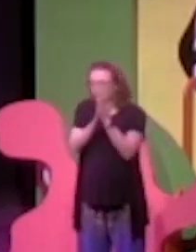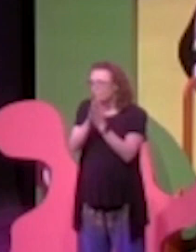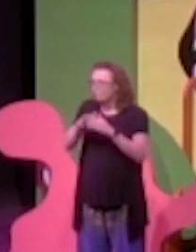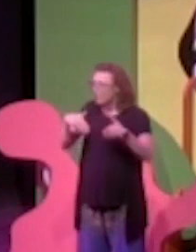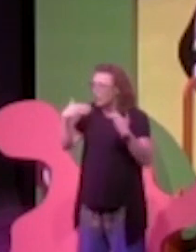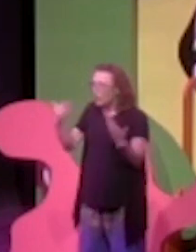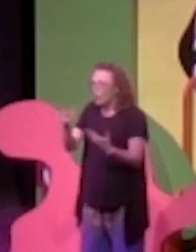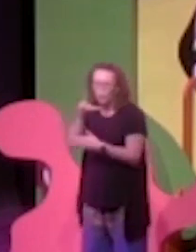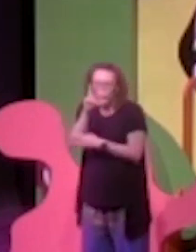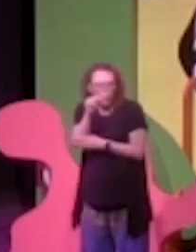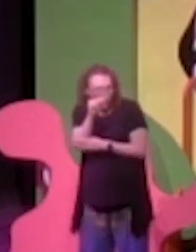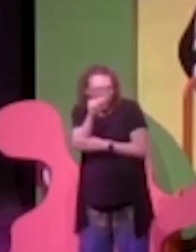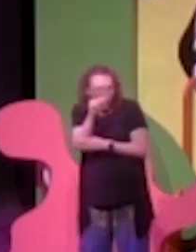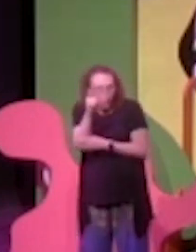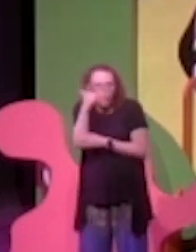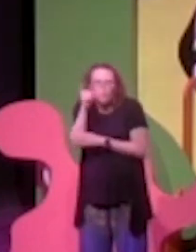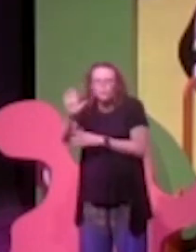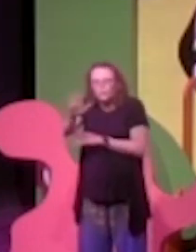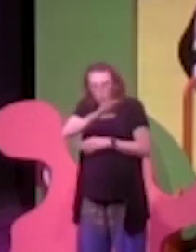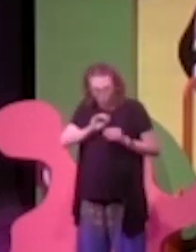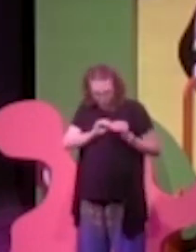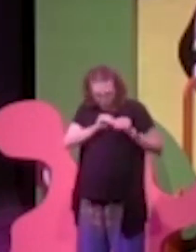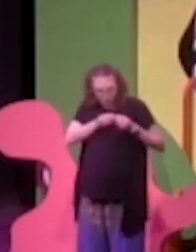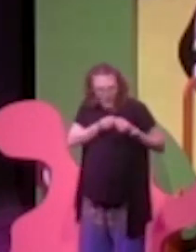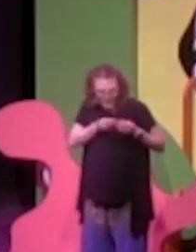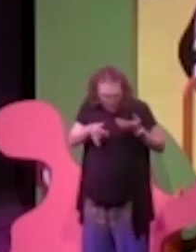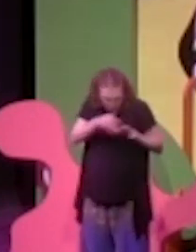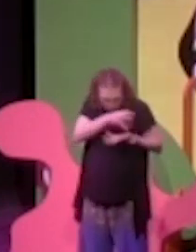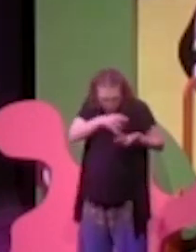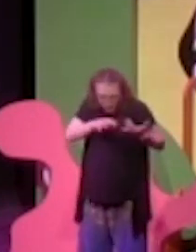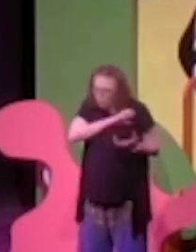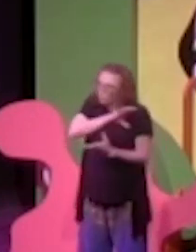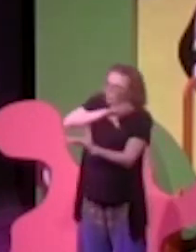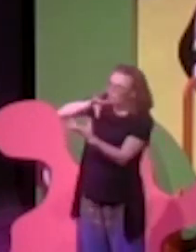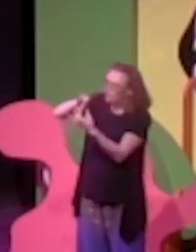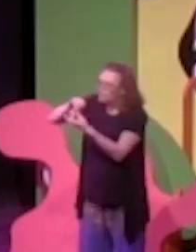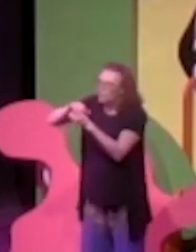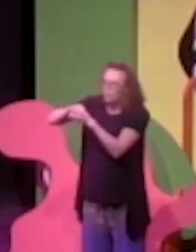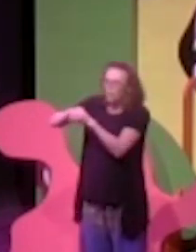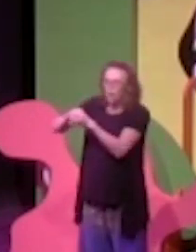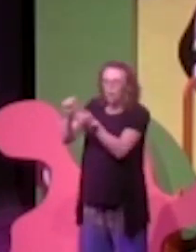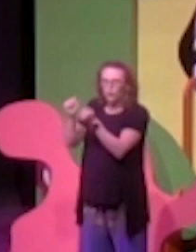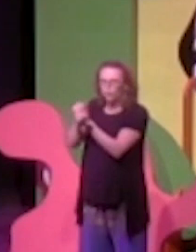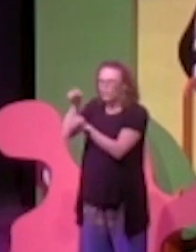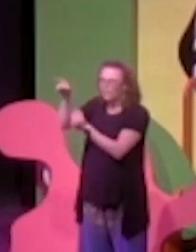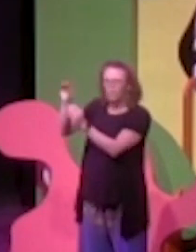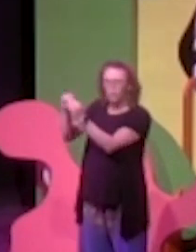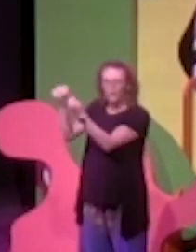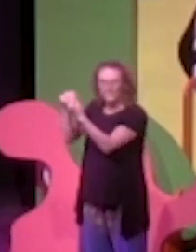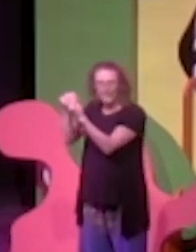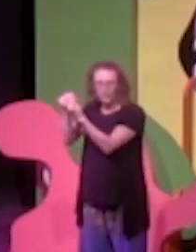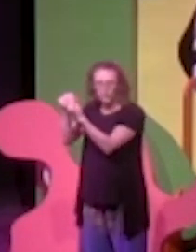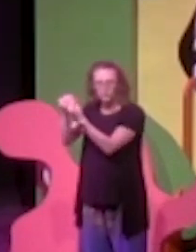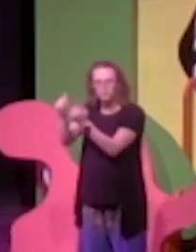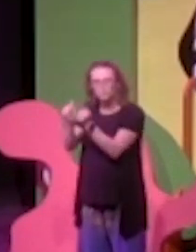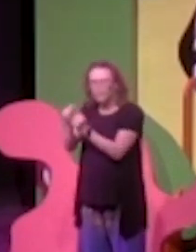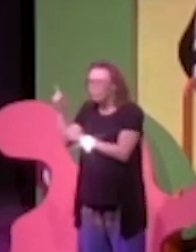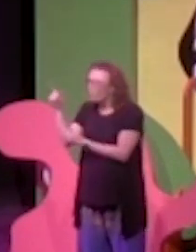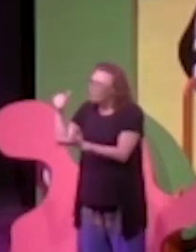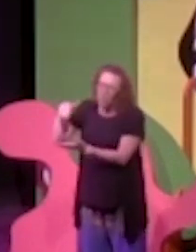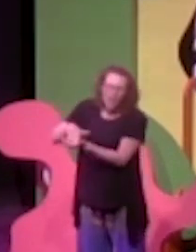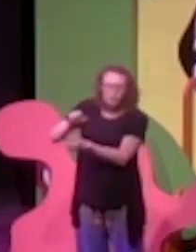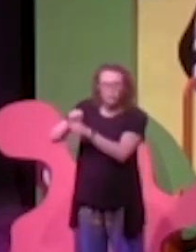be partnering with these thousands of employees, big, you know, bohemians. Or they're going to be like, yeah, we're doing the arts. And you're like, well, hold on, I